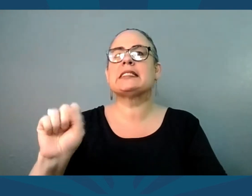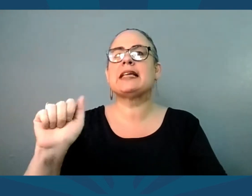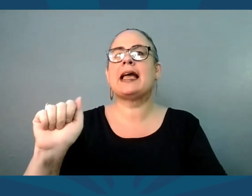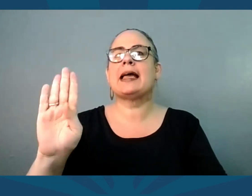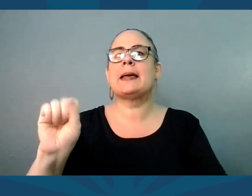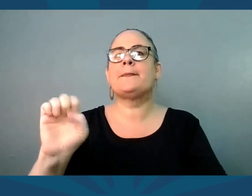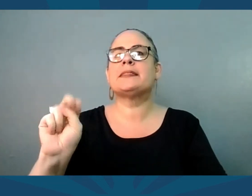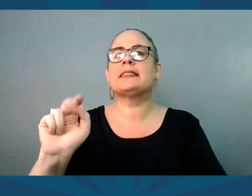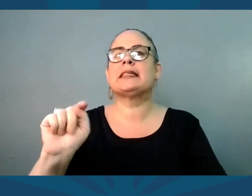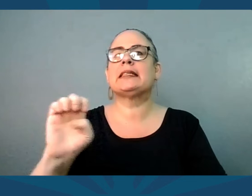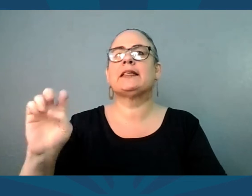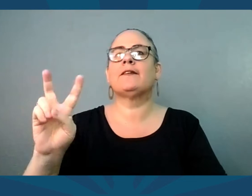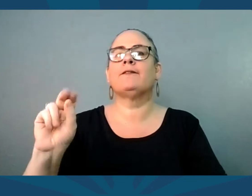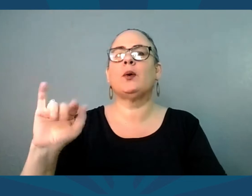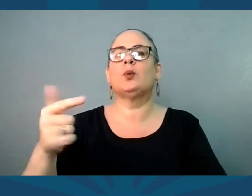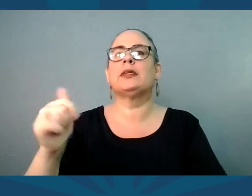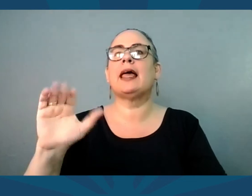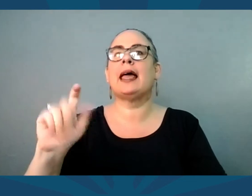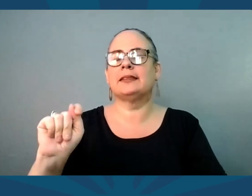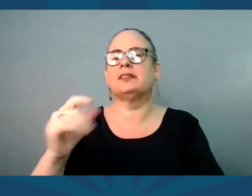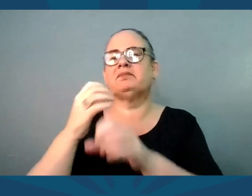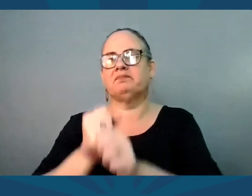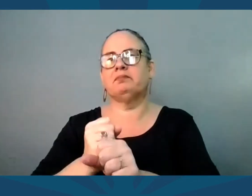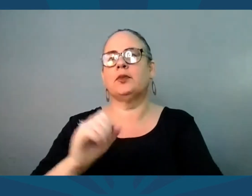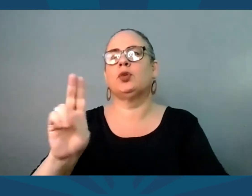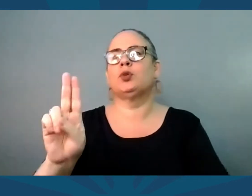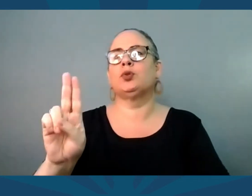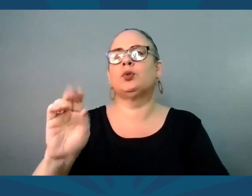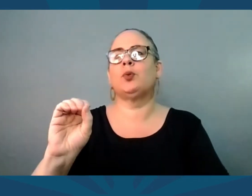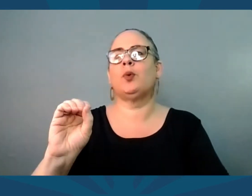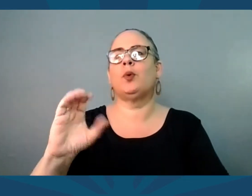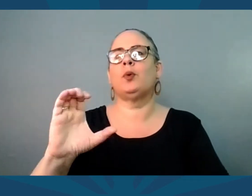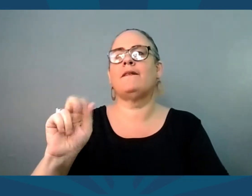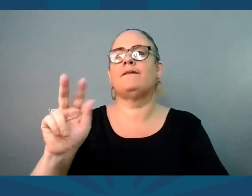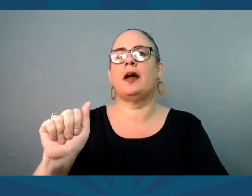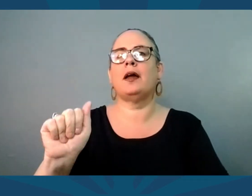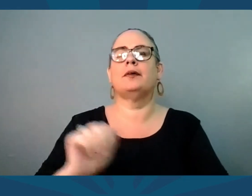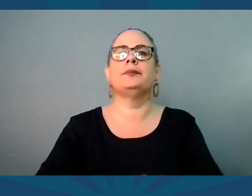Uniformed and Overseas Citizens Absentee Voting Act,